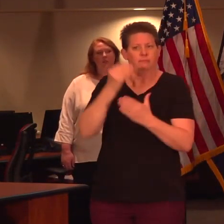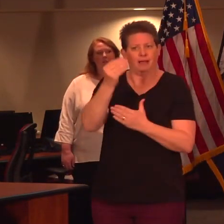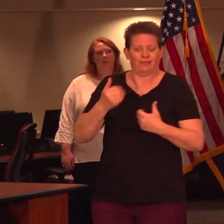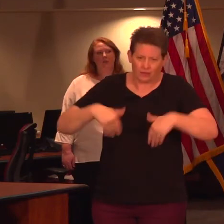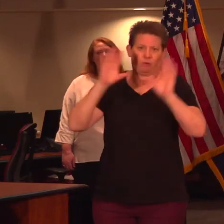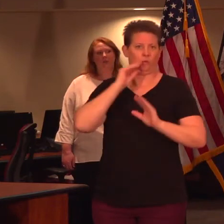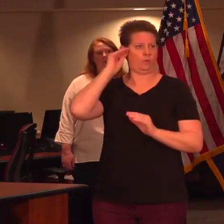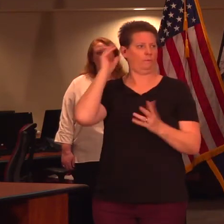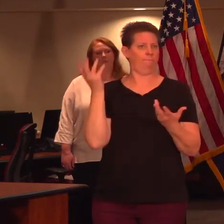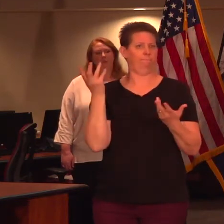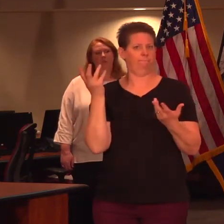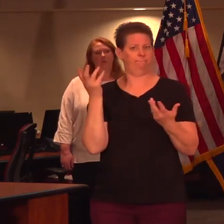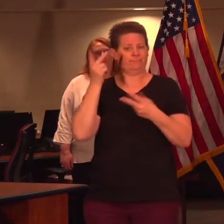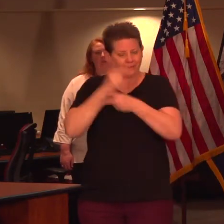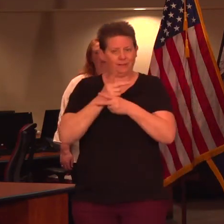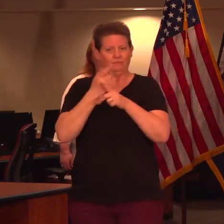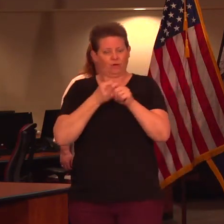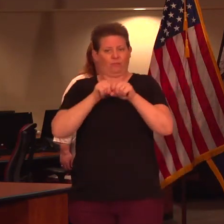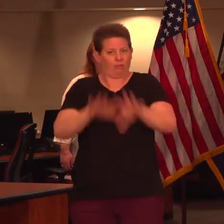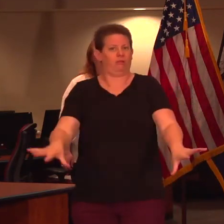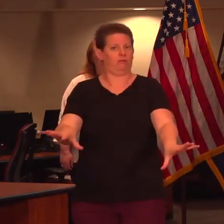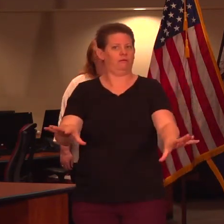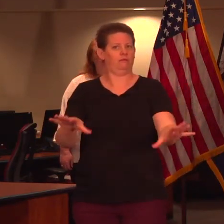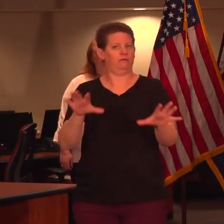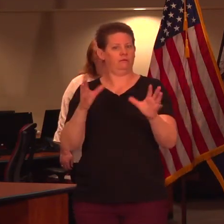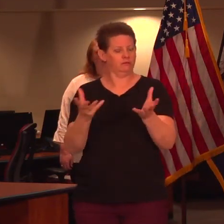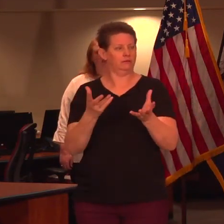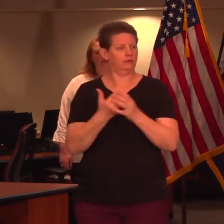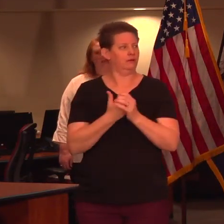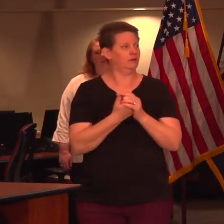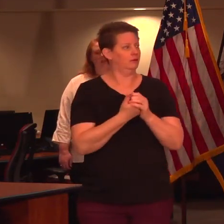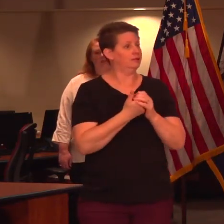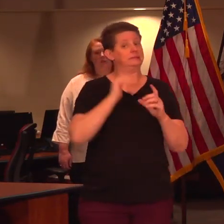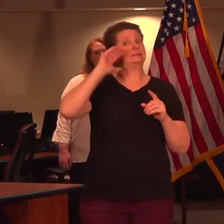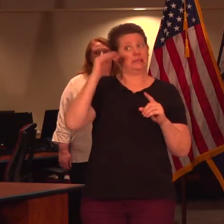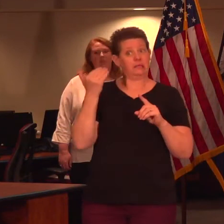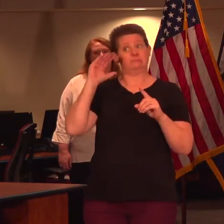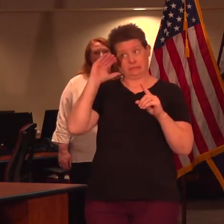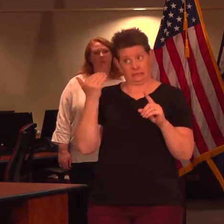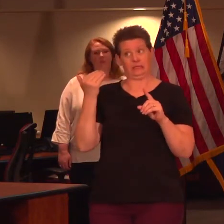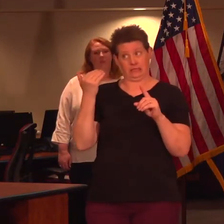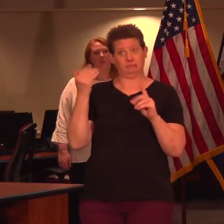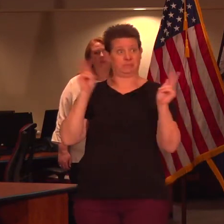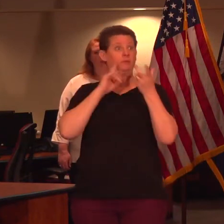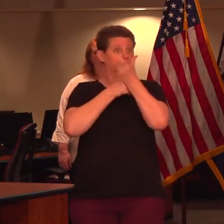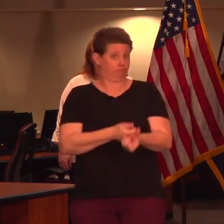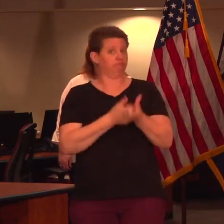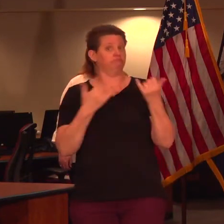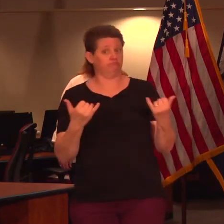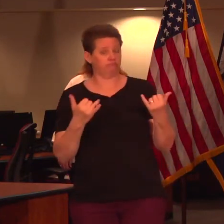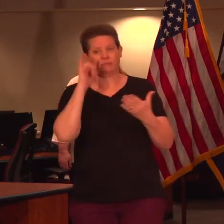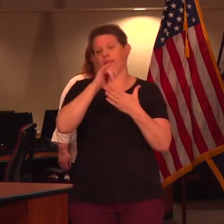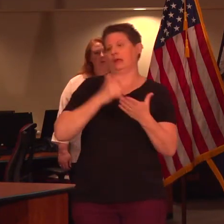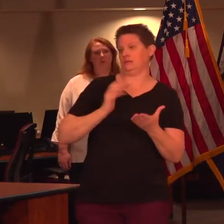on home and keep that virus from spreading. And it appears that we're getting a good compliance on that. That's